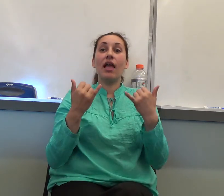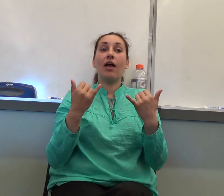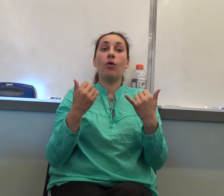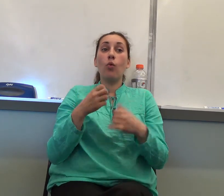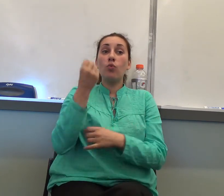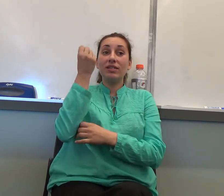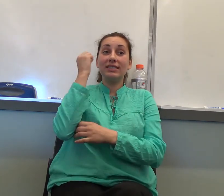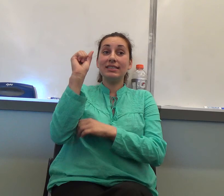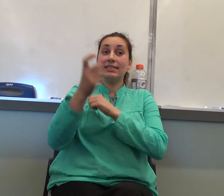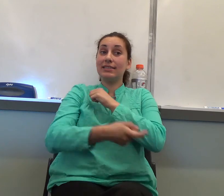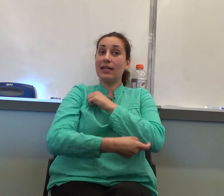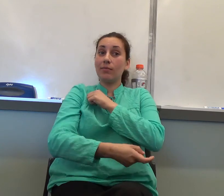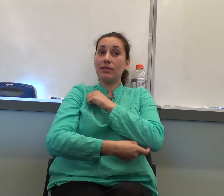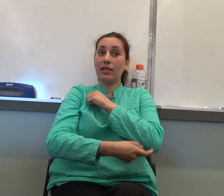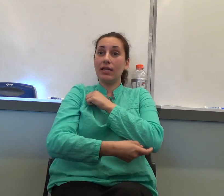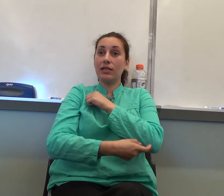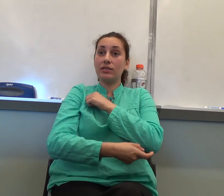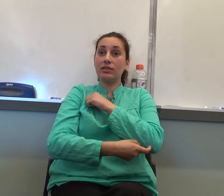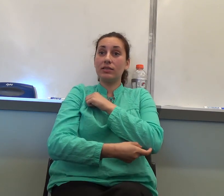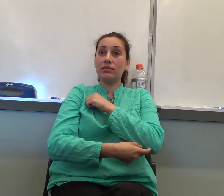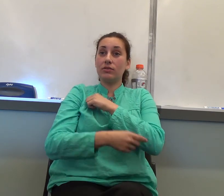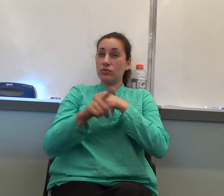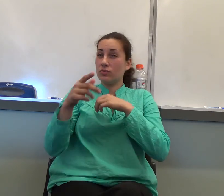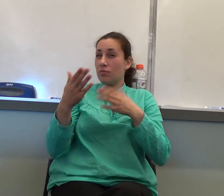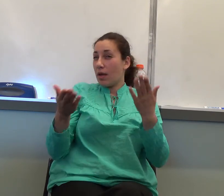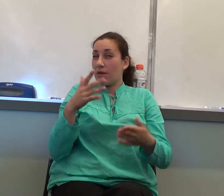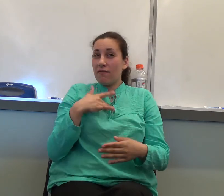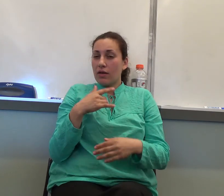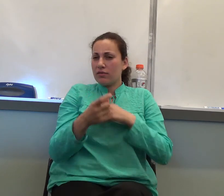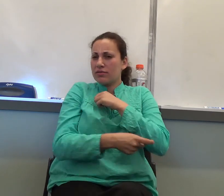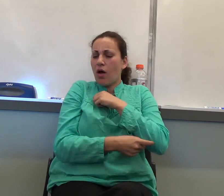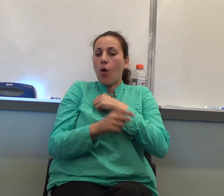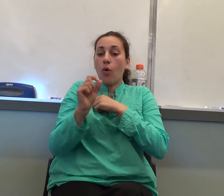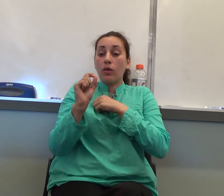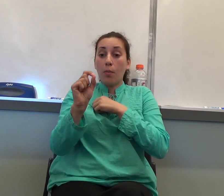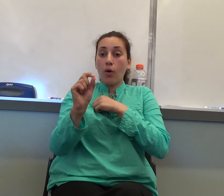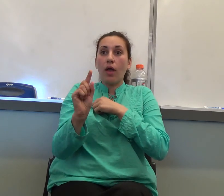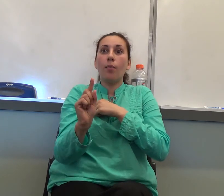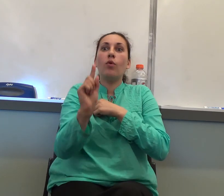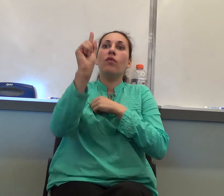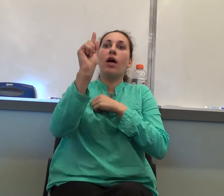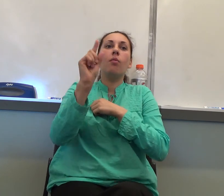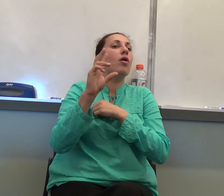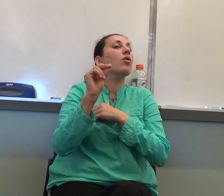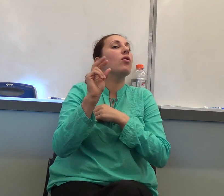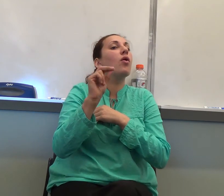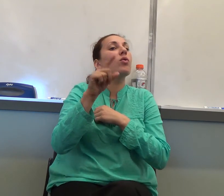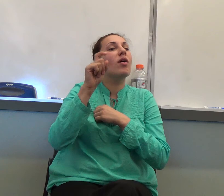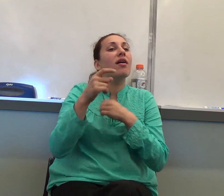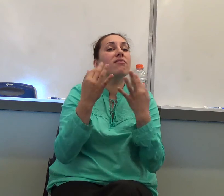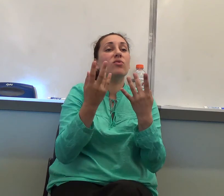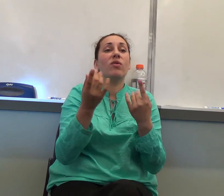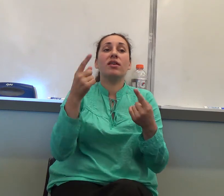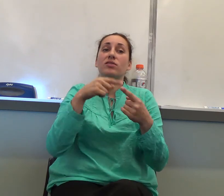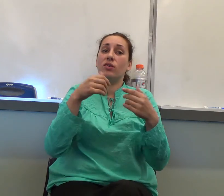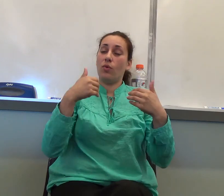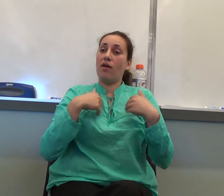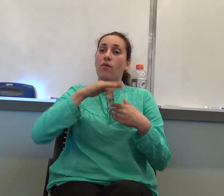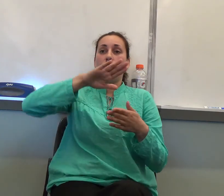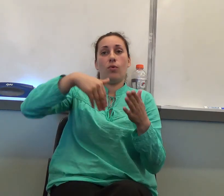that decimal point up now, because we don't have a whole number divisor yet. We've got to get that whole number divisor before we bring the decimal point